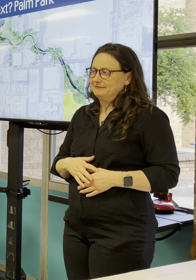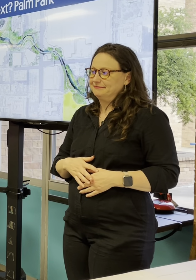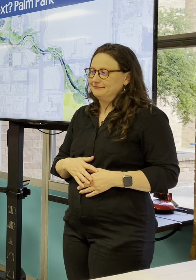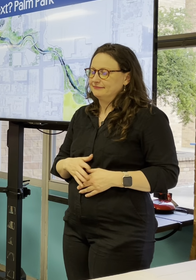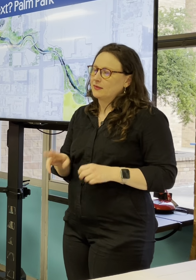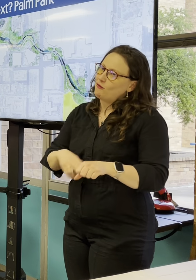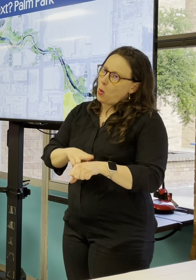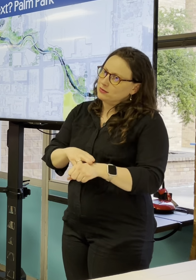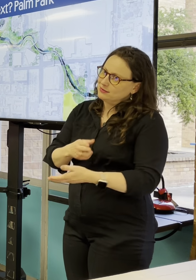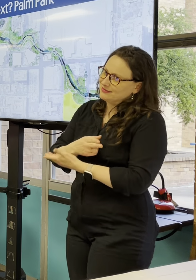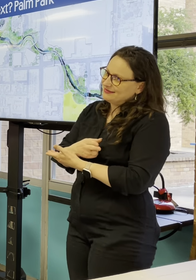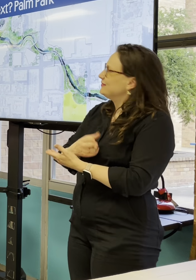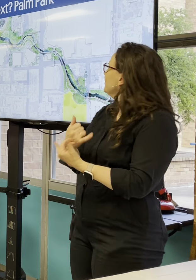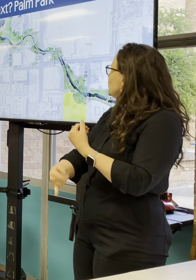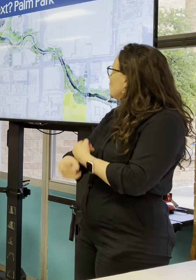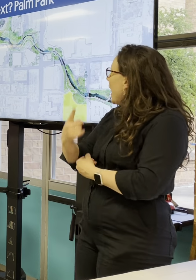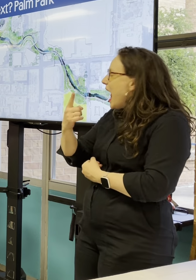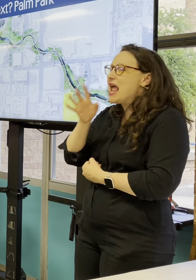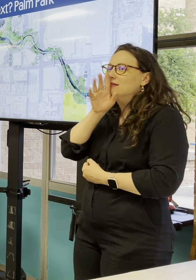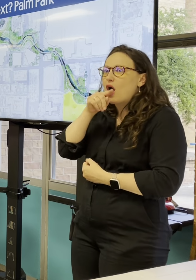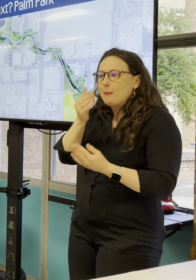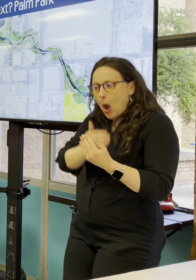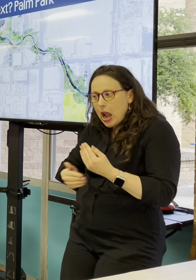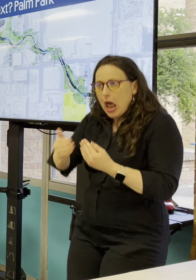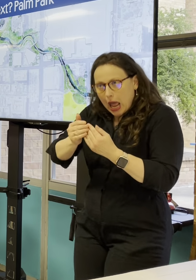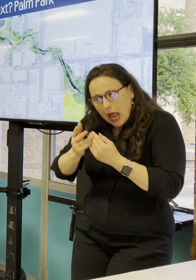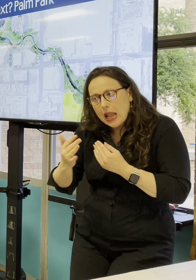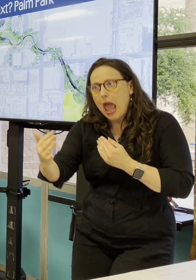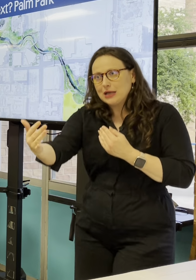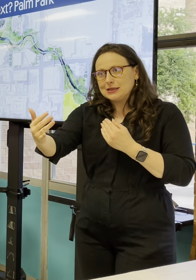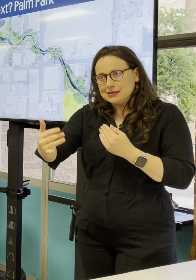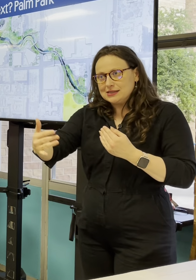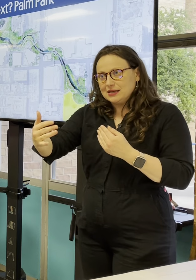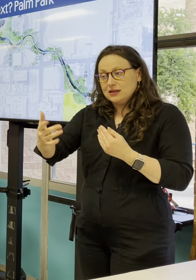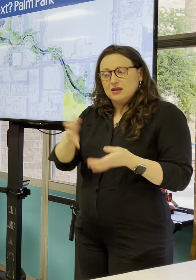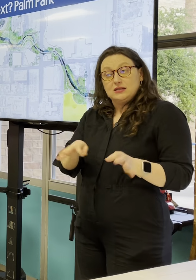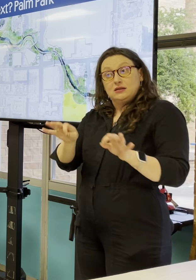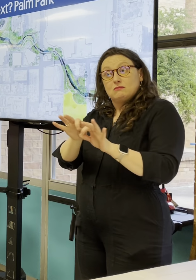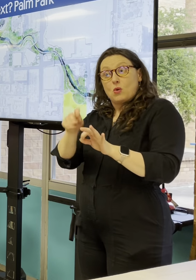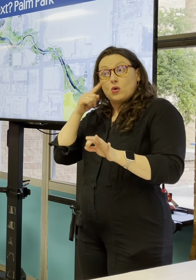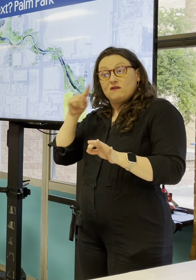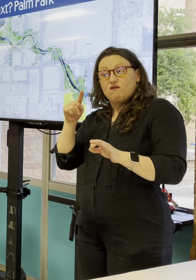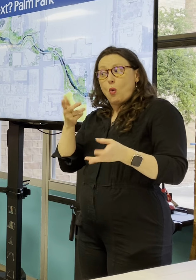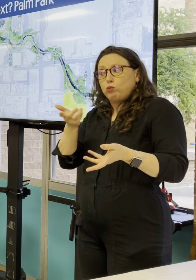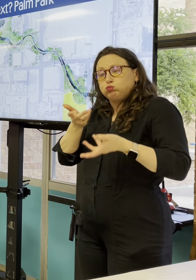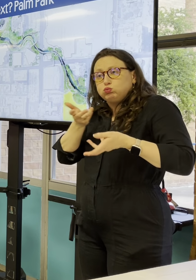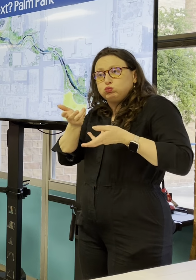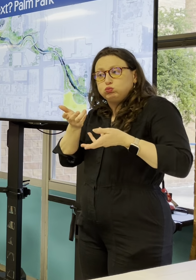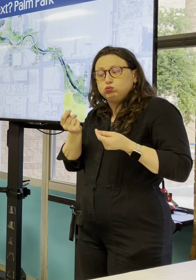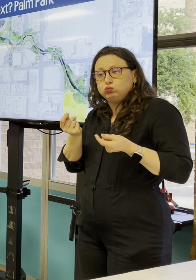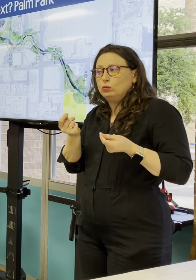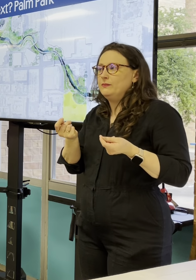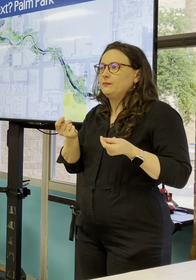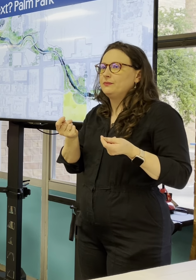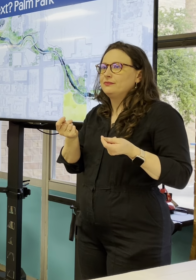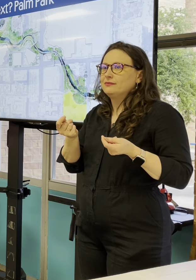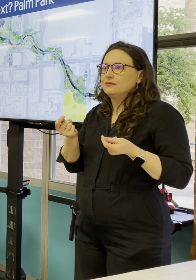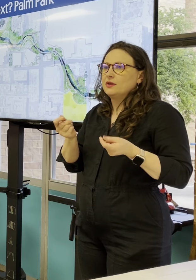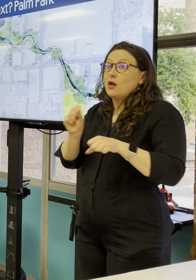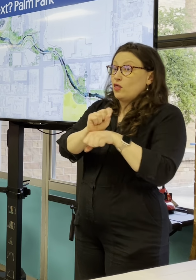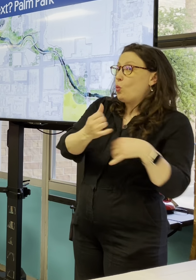And of course, we're here today because we're talking about what's next. What's important about the conversation is the work that we're